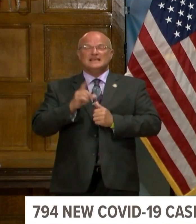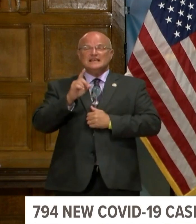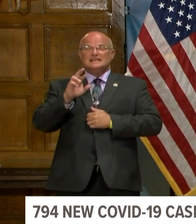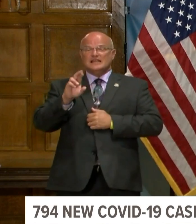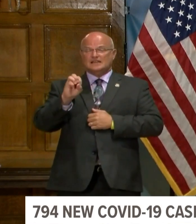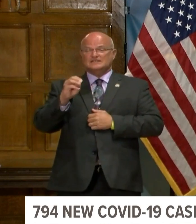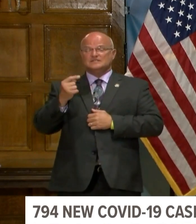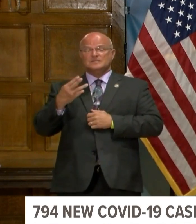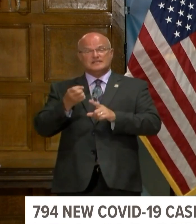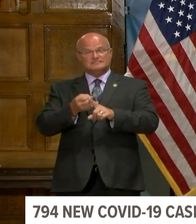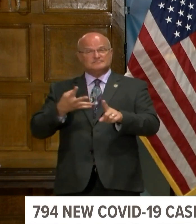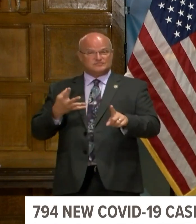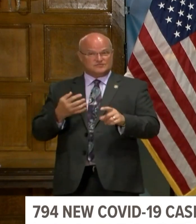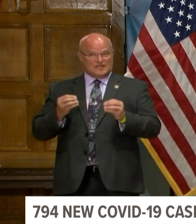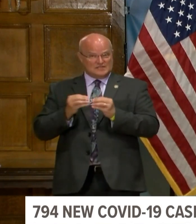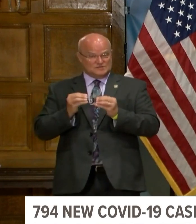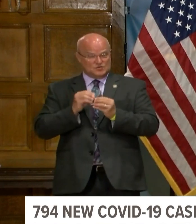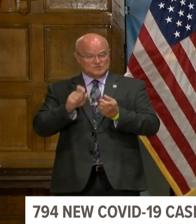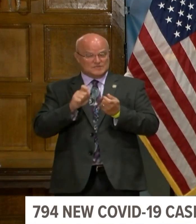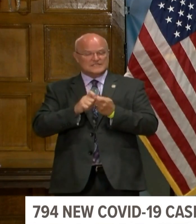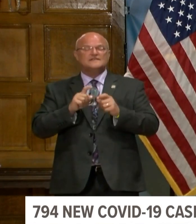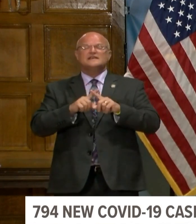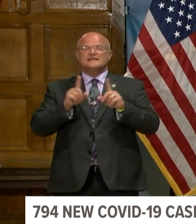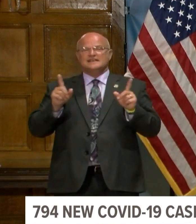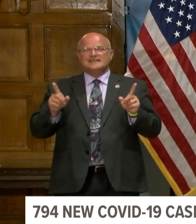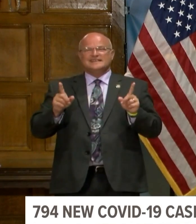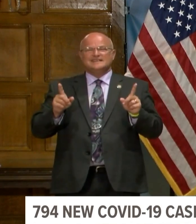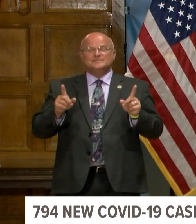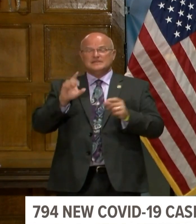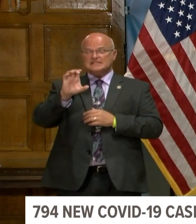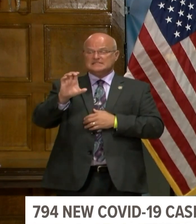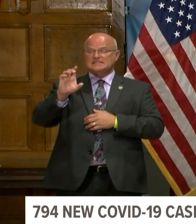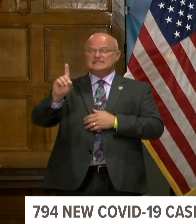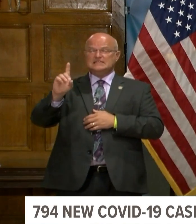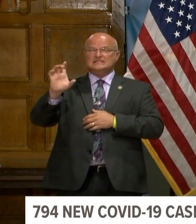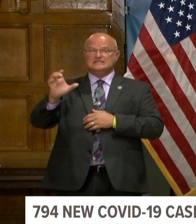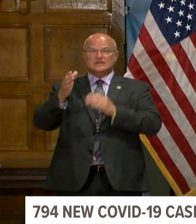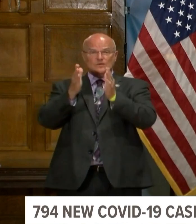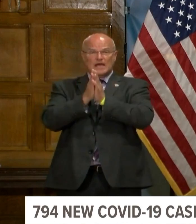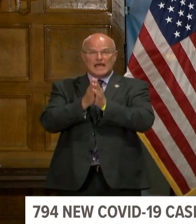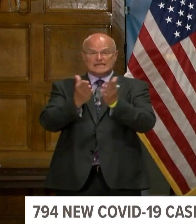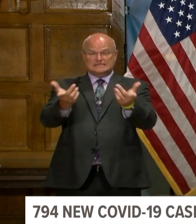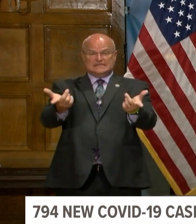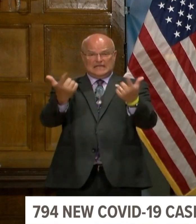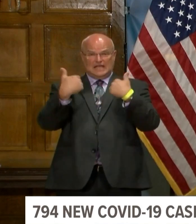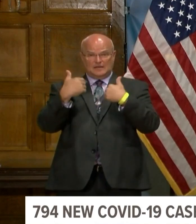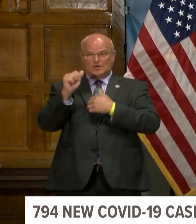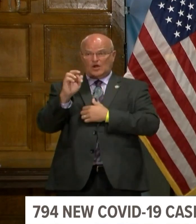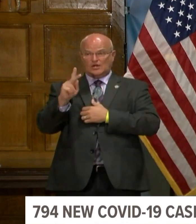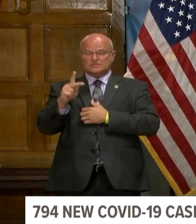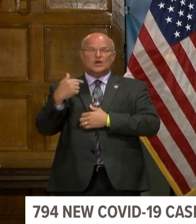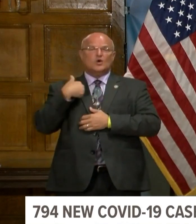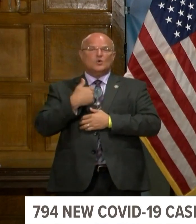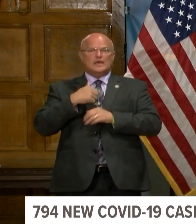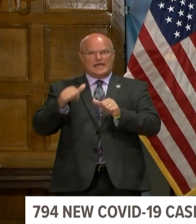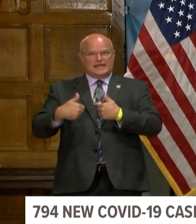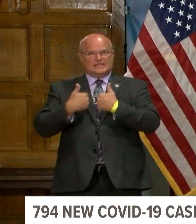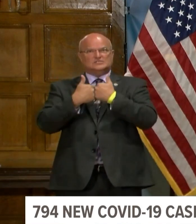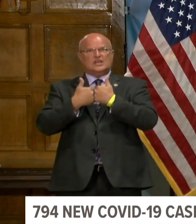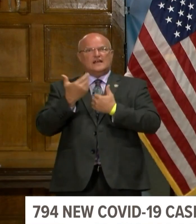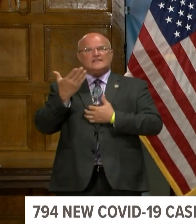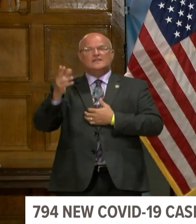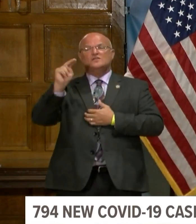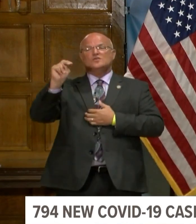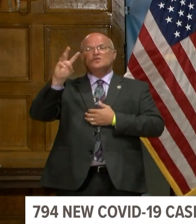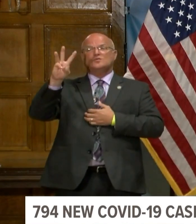Dr. Smith can elaborate if he has more specifics, but the CDC was asked to come in because we had a challenge there